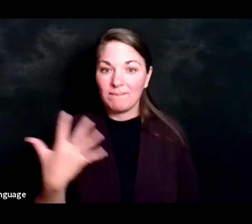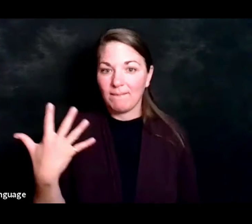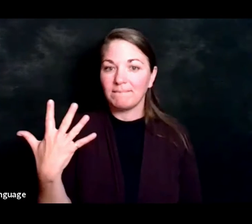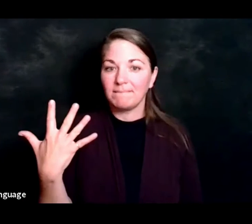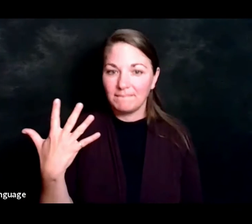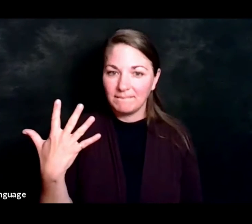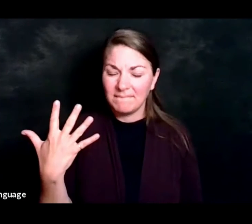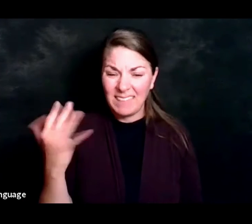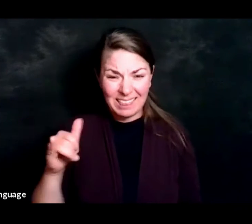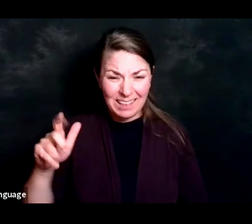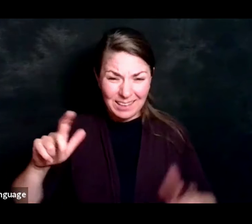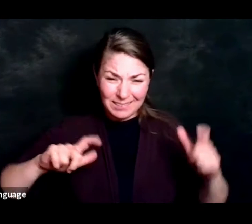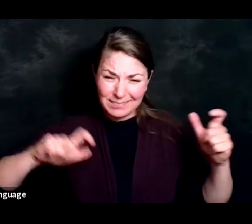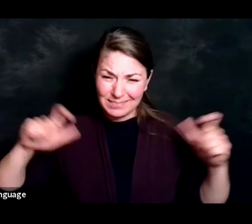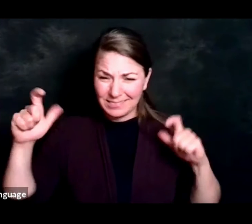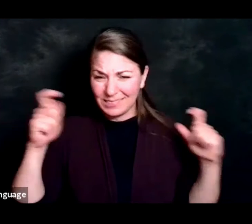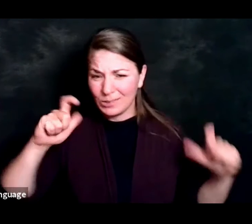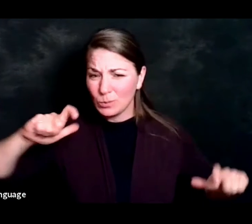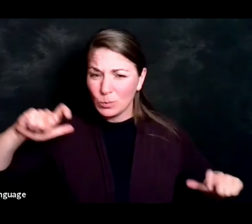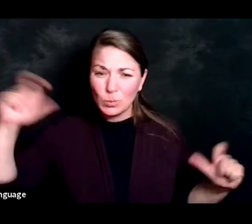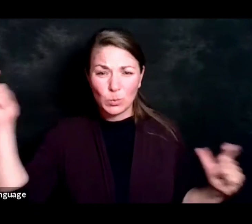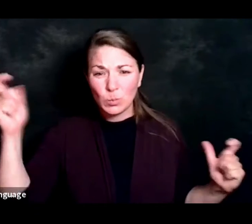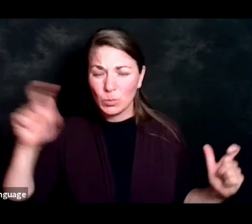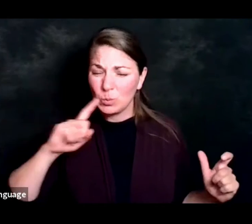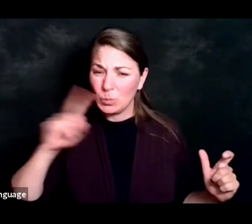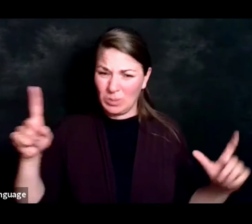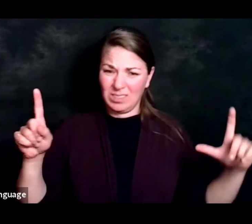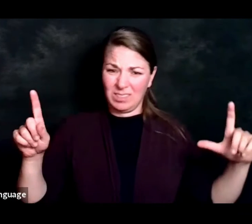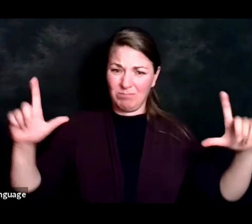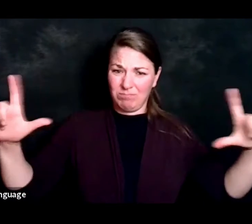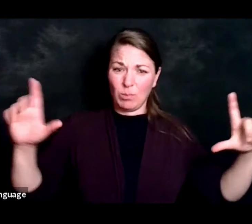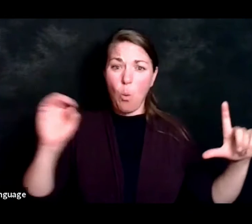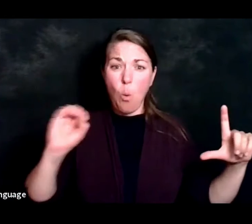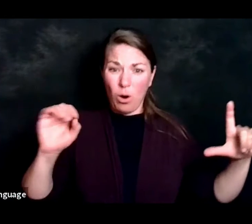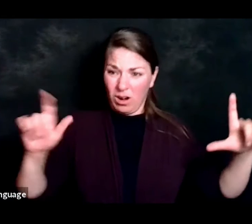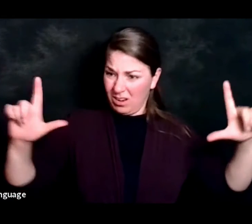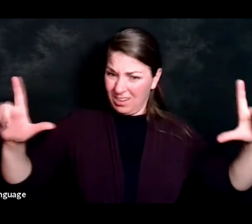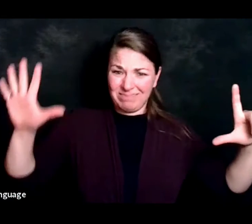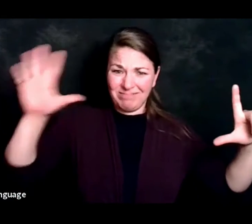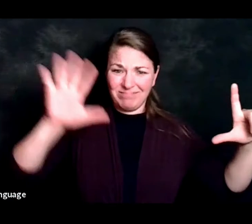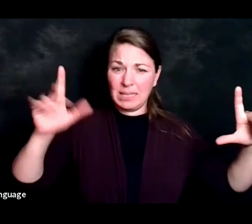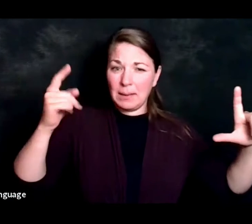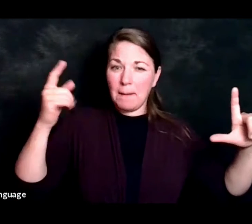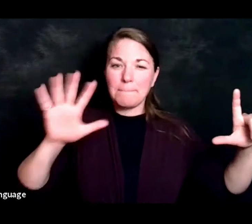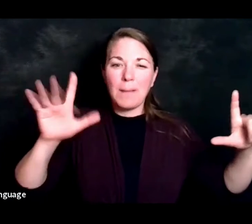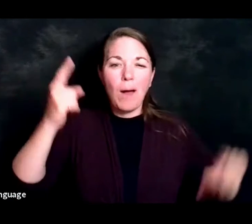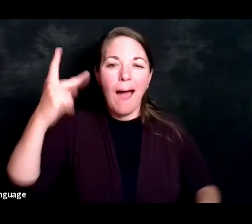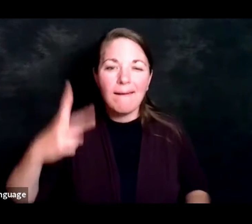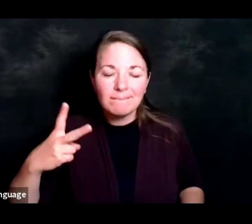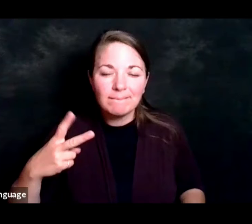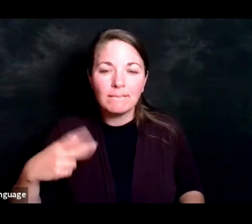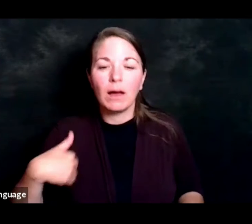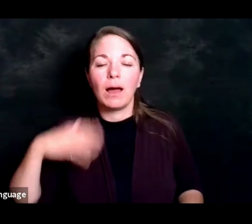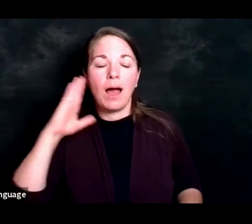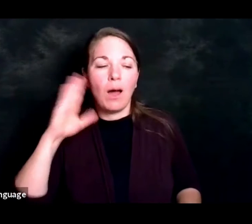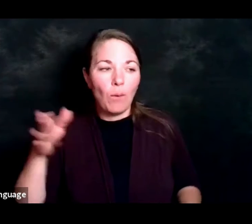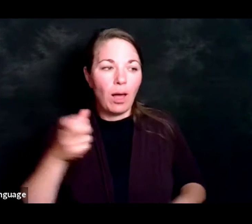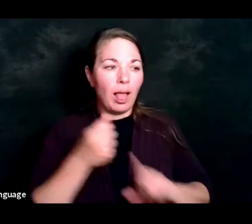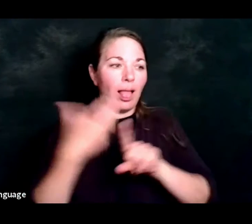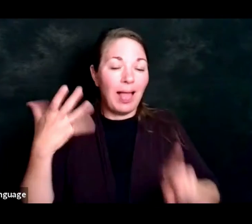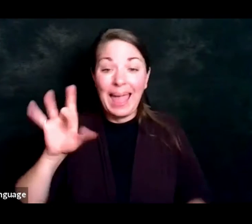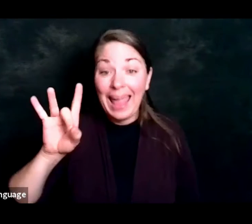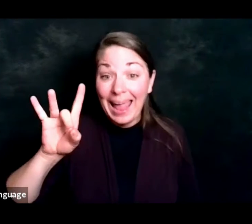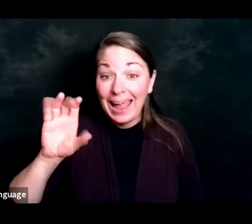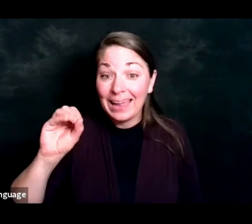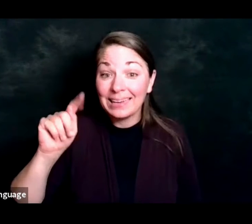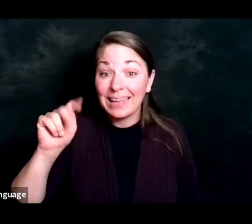practically the half of Oregon, and it covers 8 counties, and I'm going to read them to you because I can't remember them all because there's